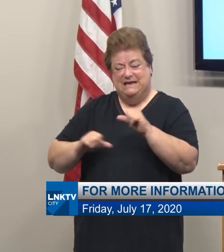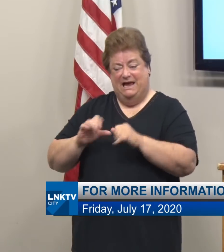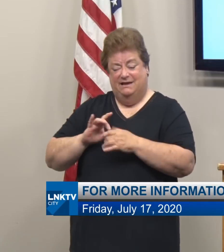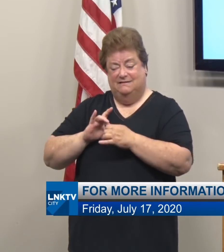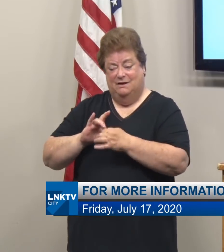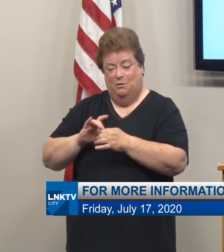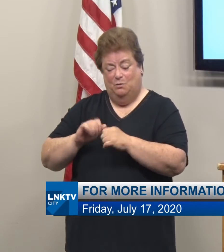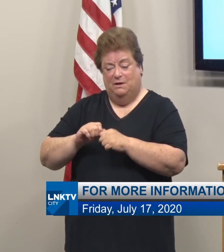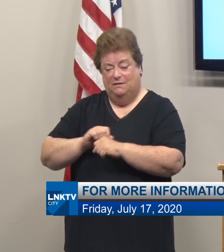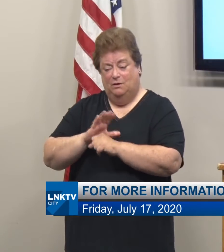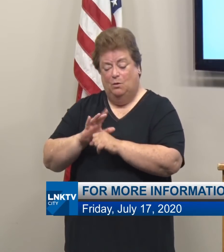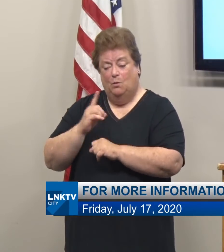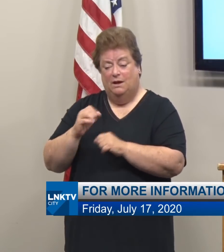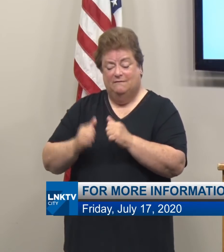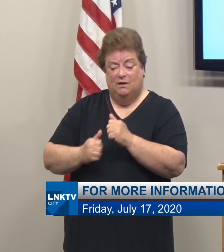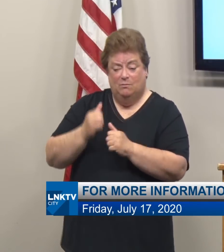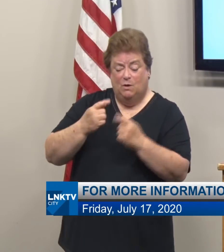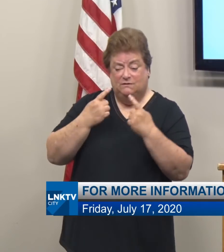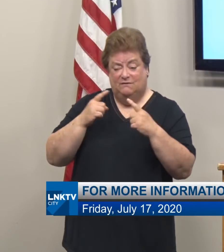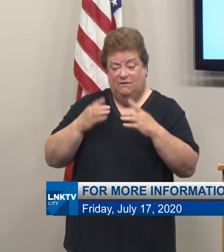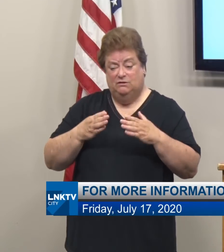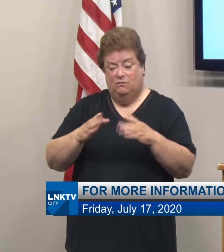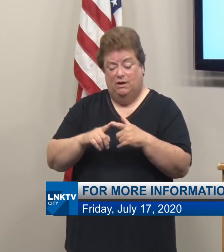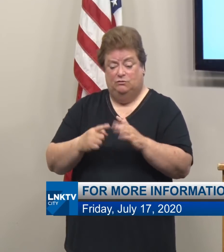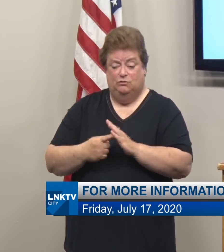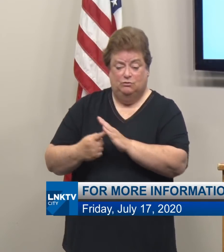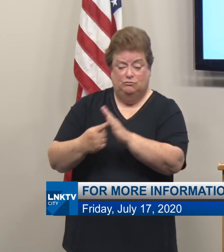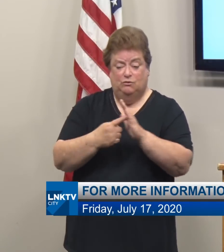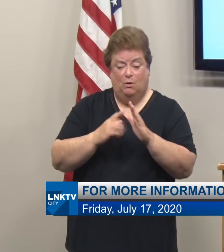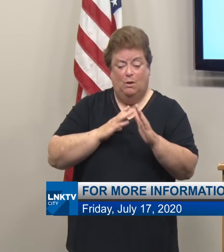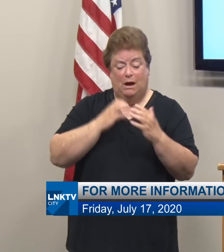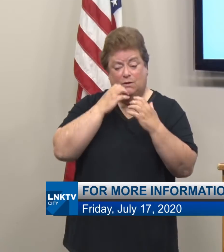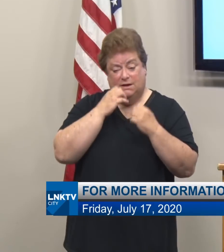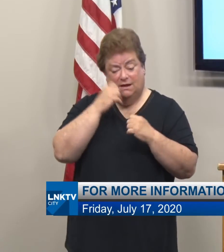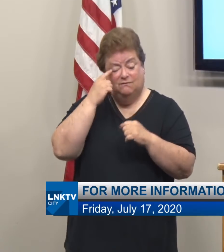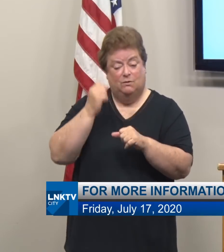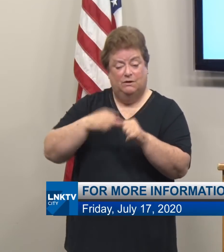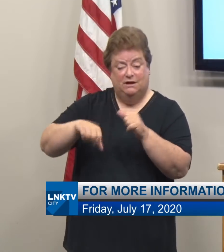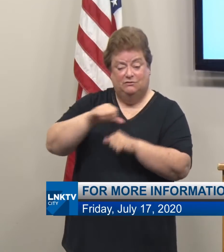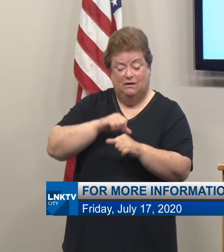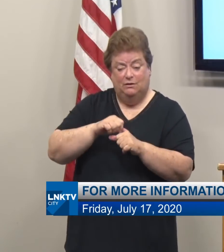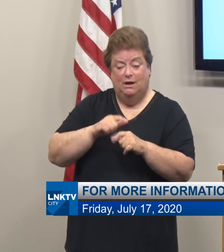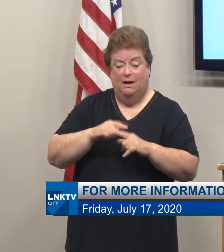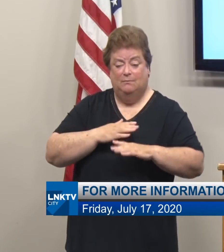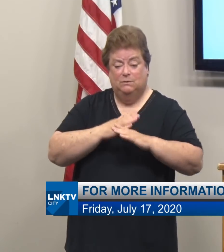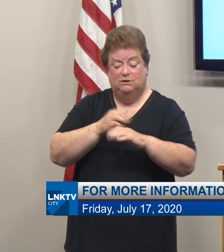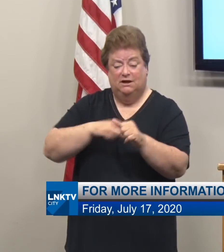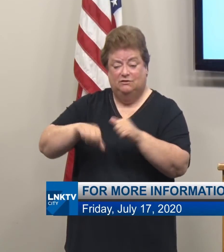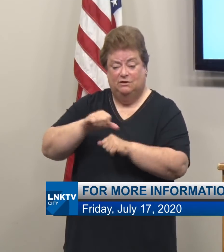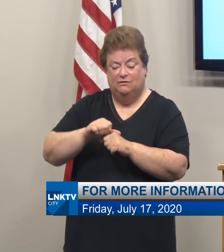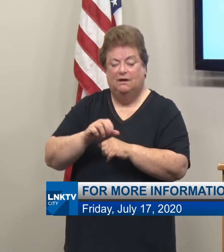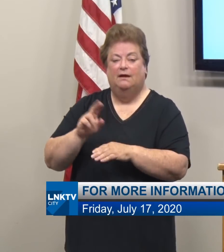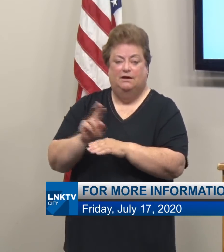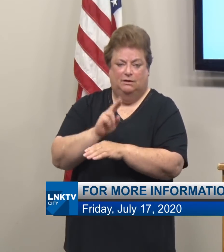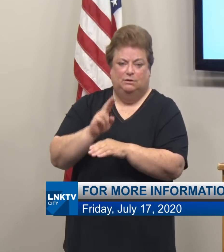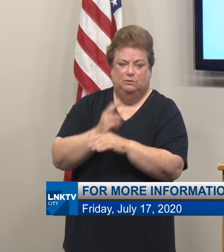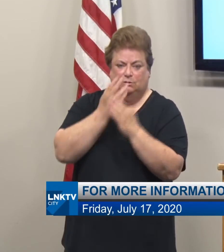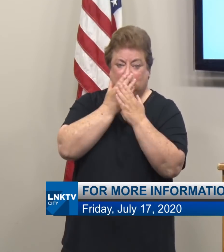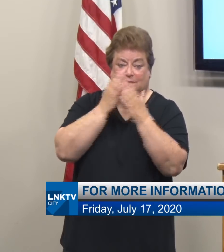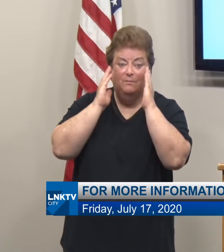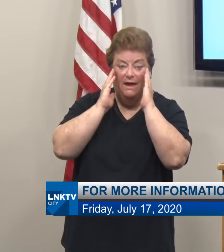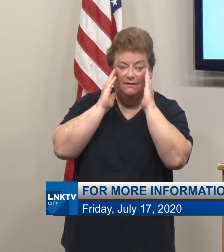one of the most effective ways we can demonstrate our care for one another and protect each other is to wear